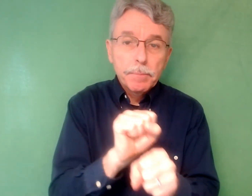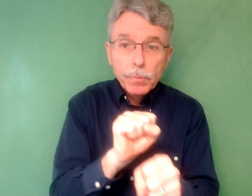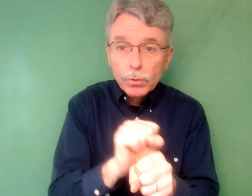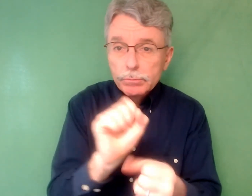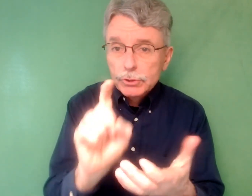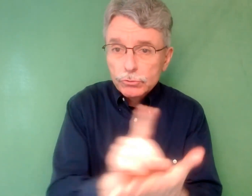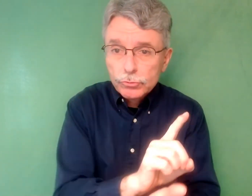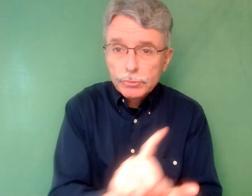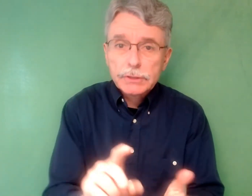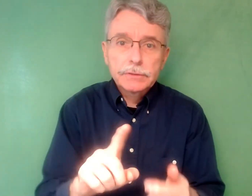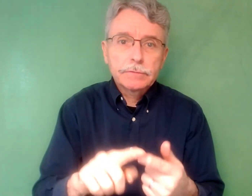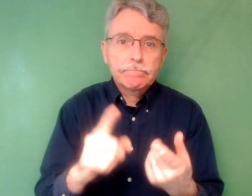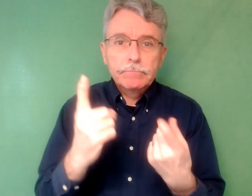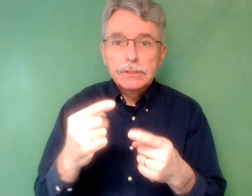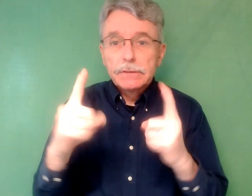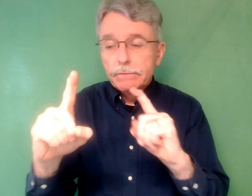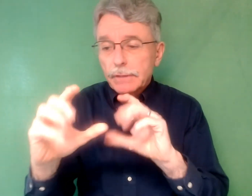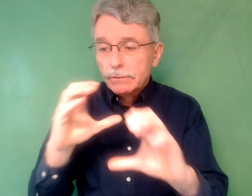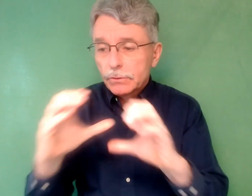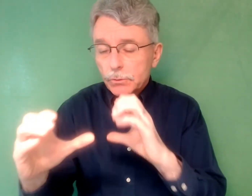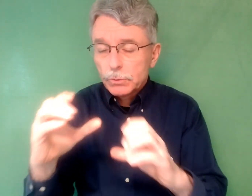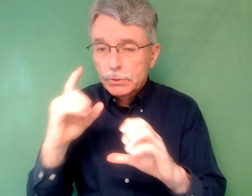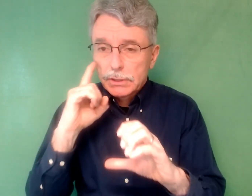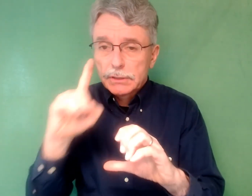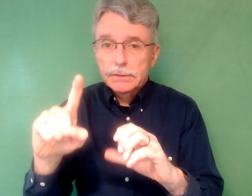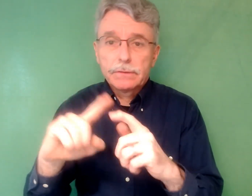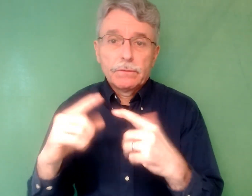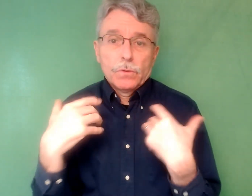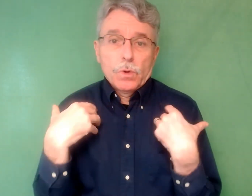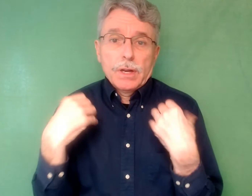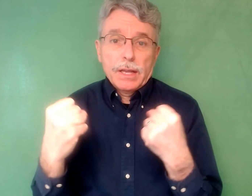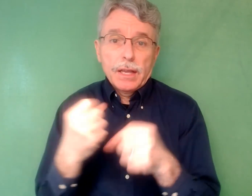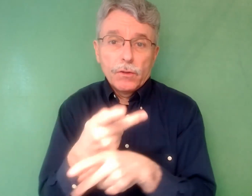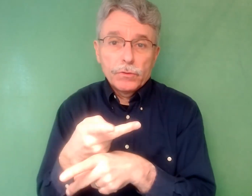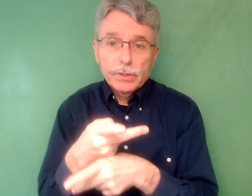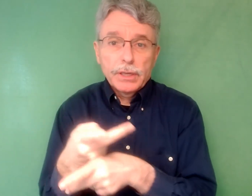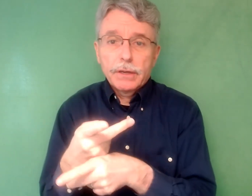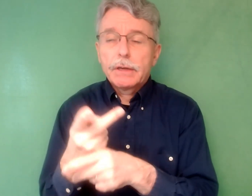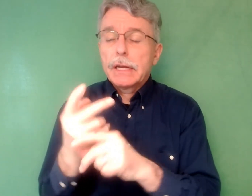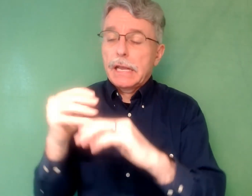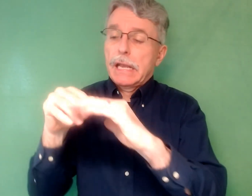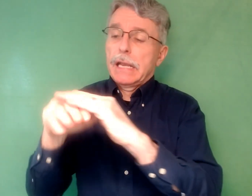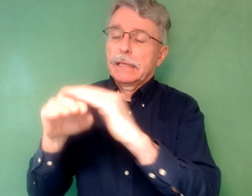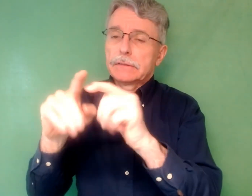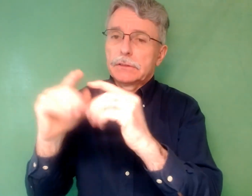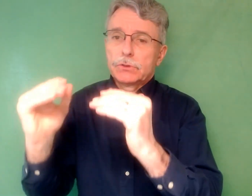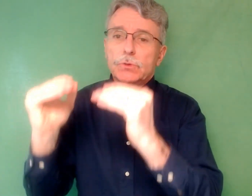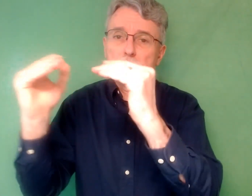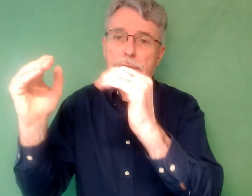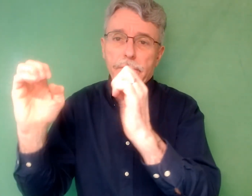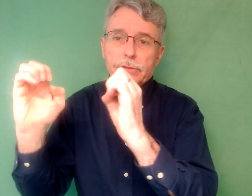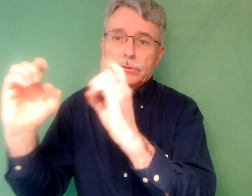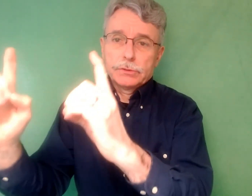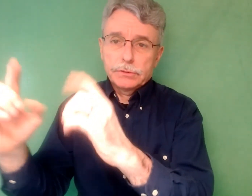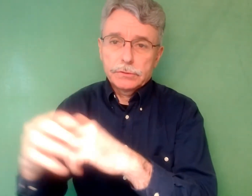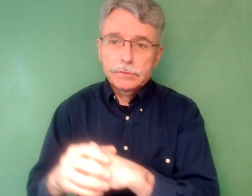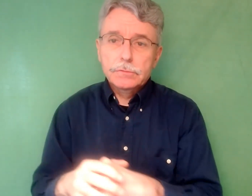services, interpreters, and video remote interpreting. After sharing this background, the authors provide an